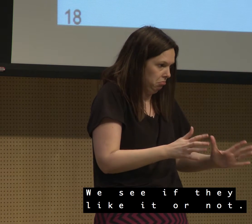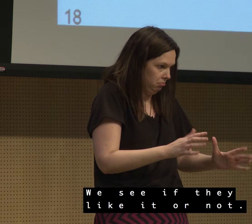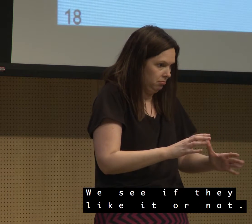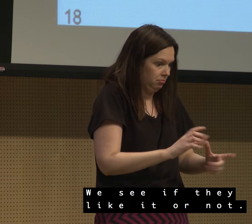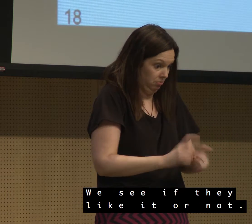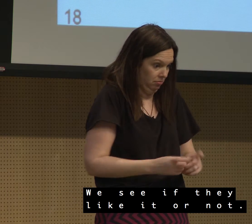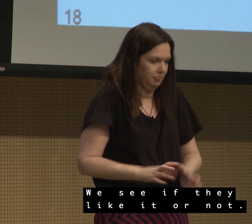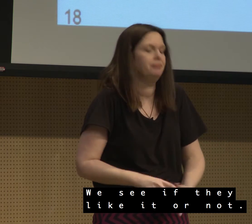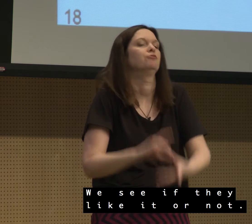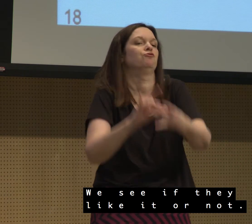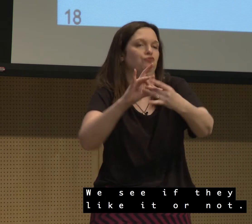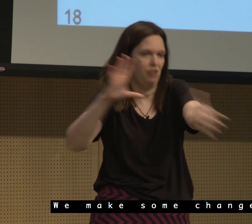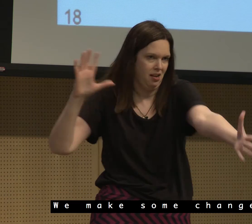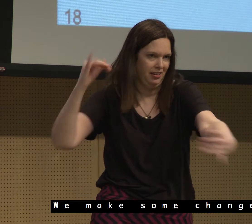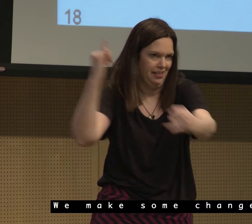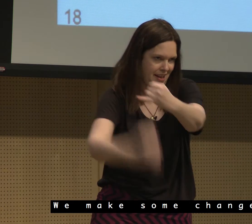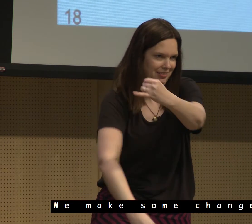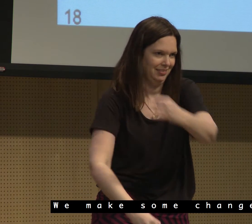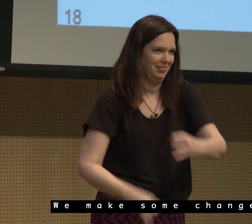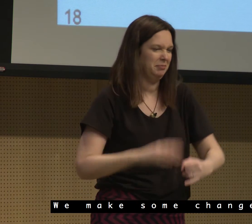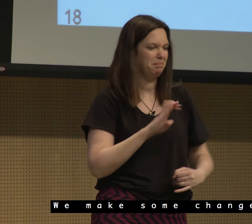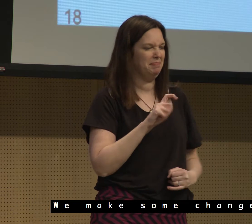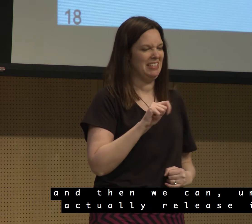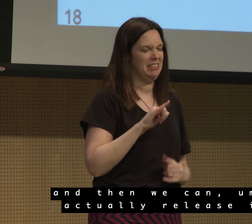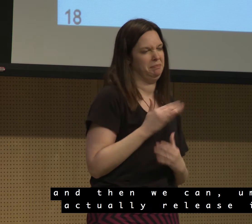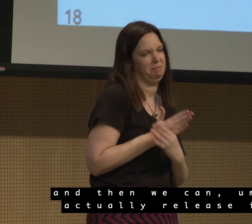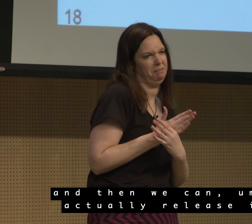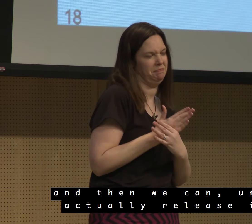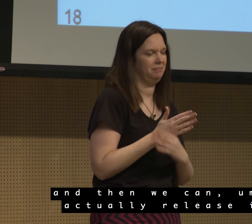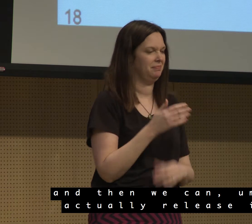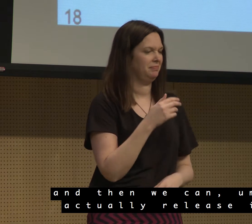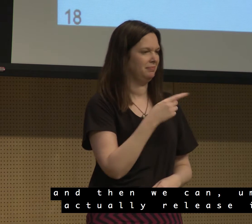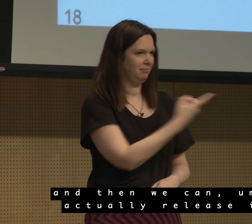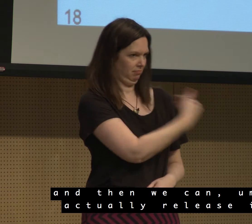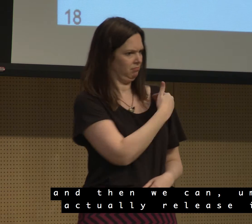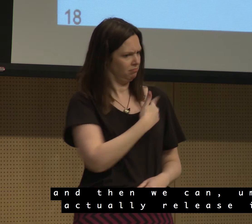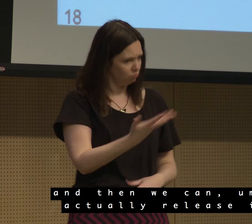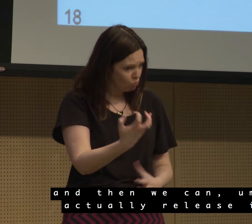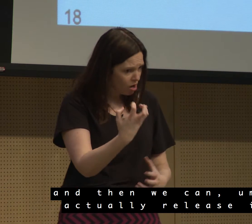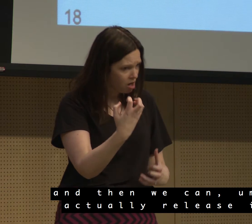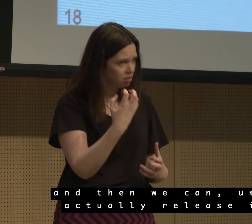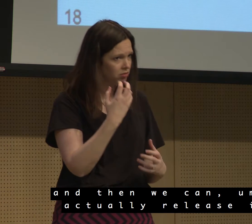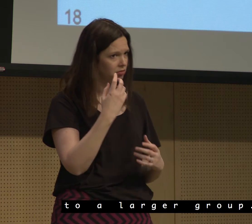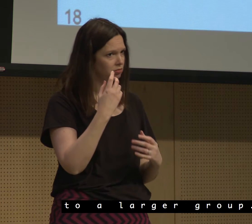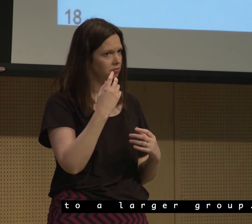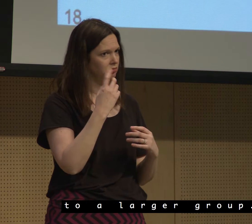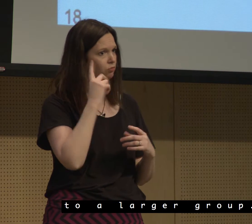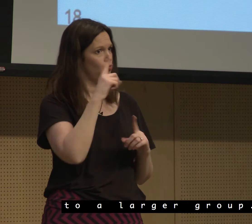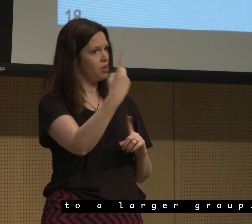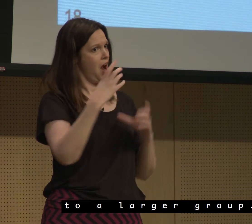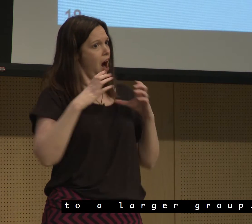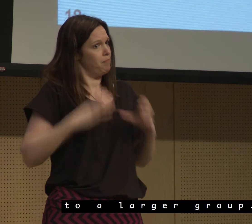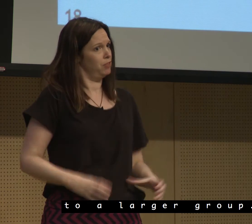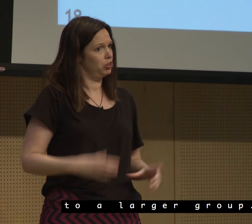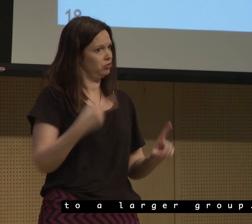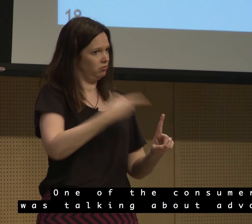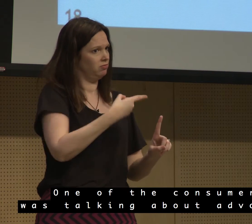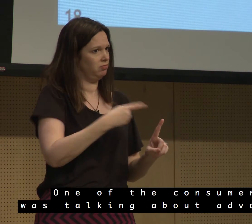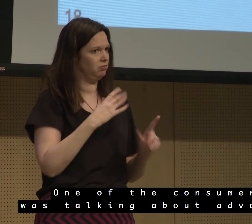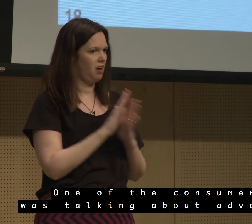they like it or not, we make some changes, and then we can actually release it to a larger group.